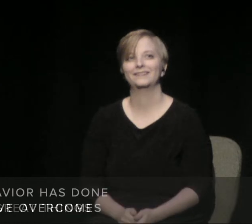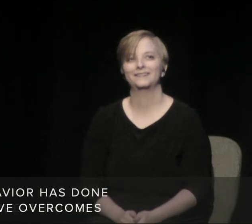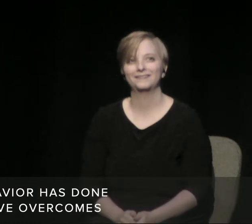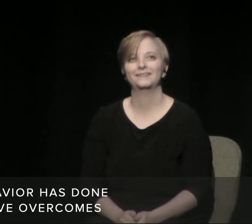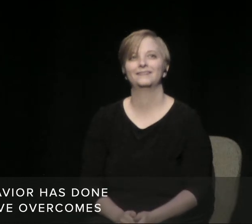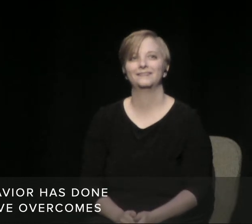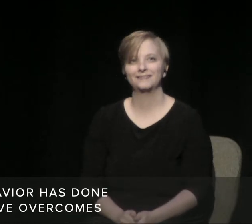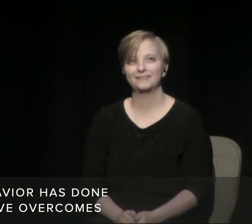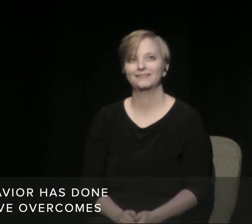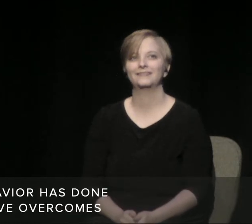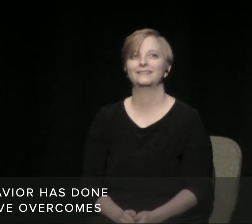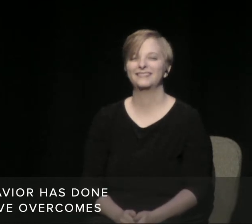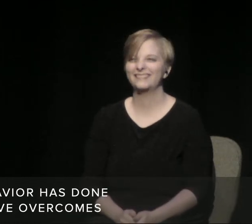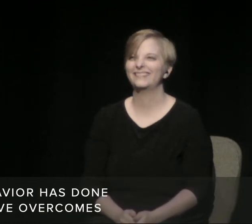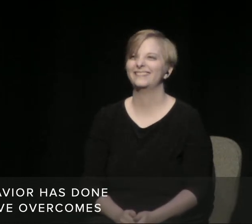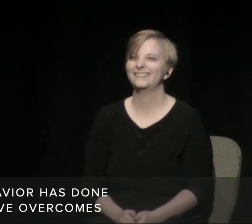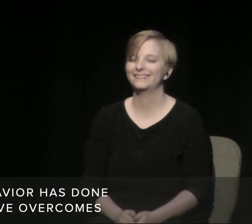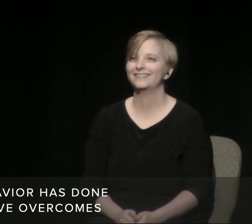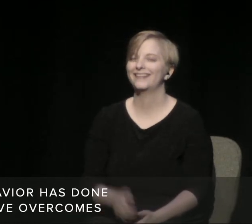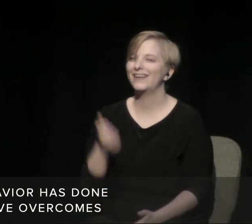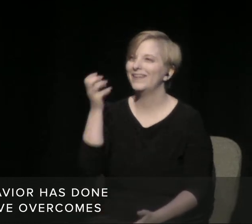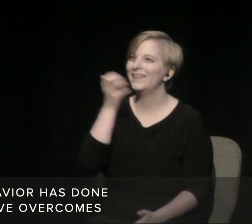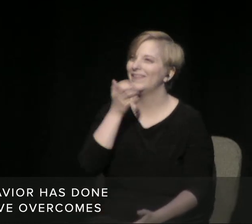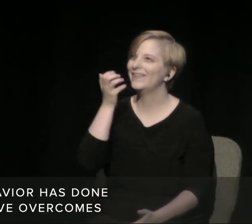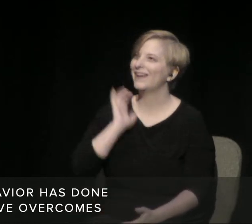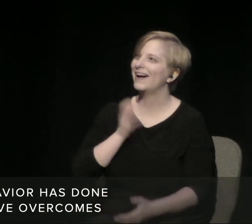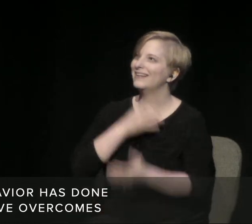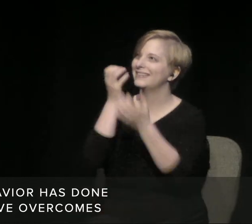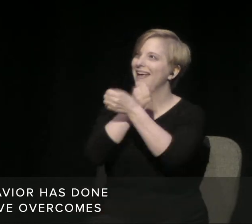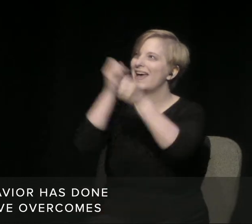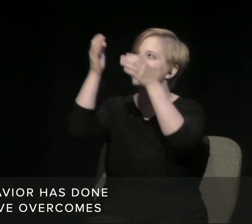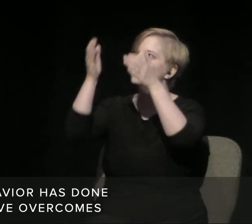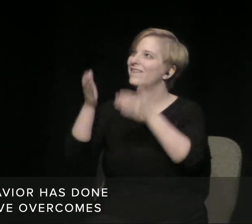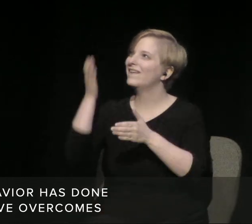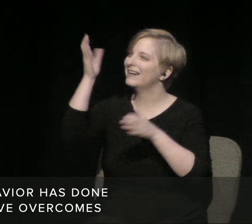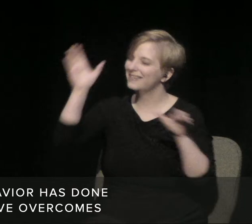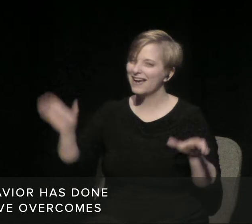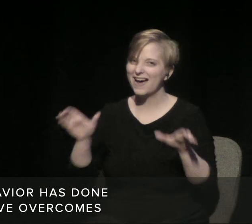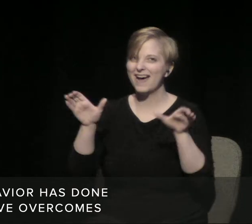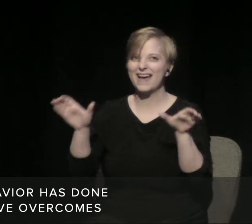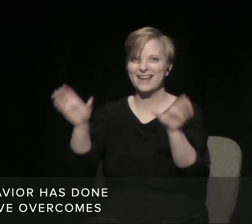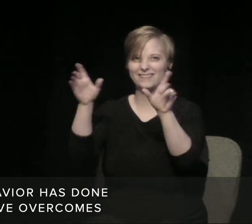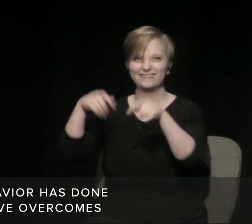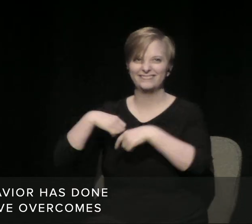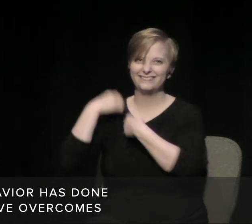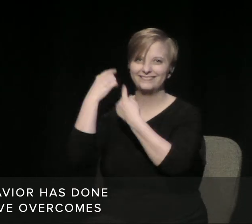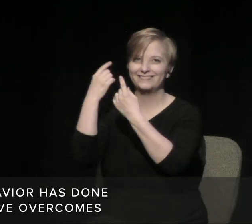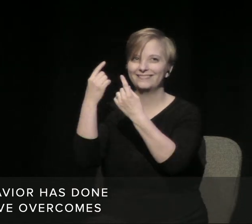Savior.